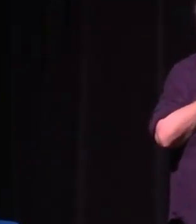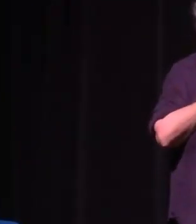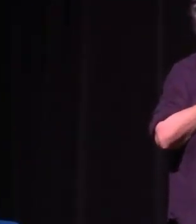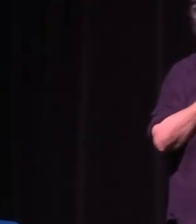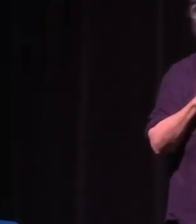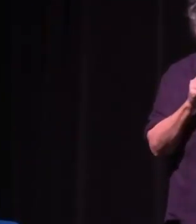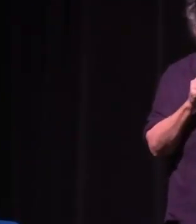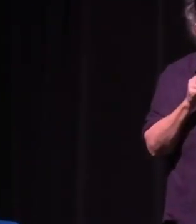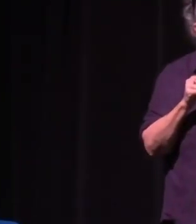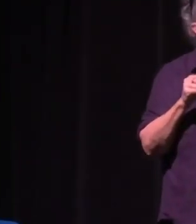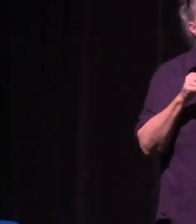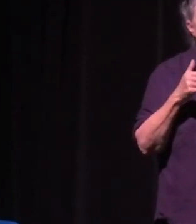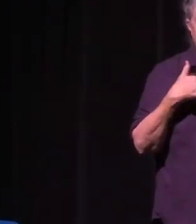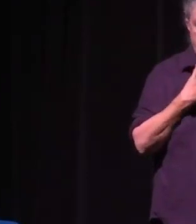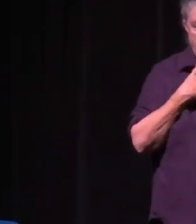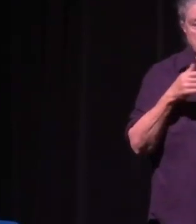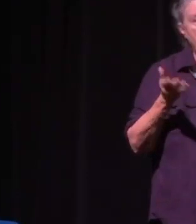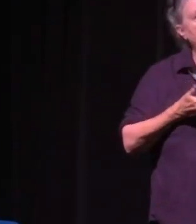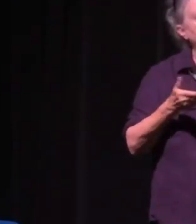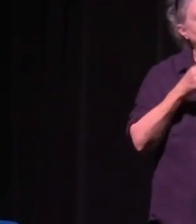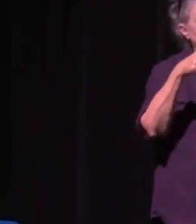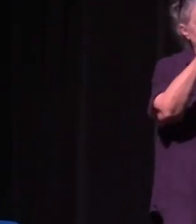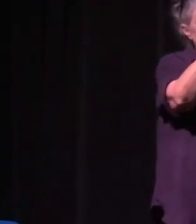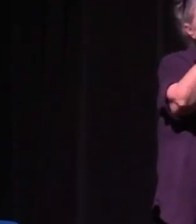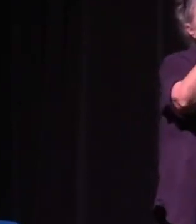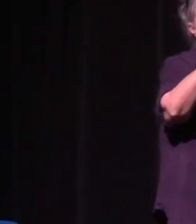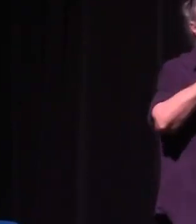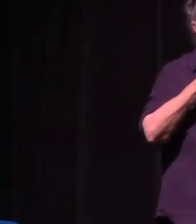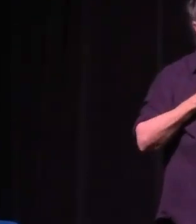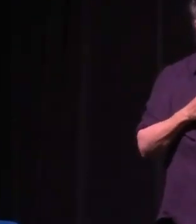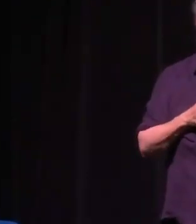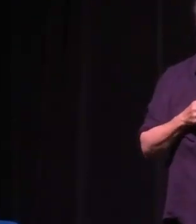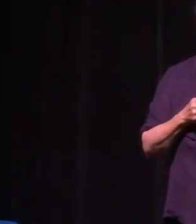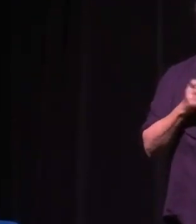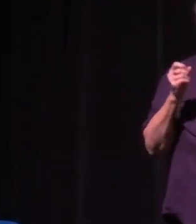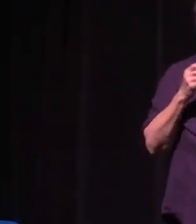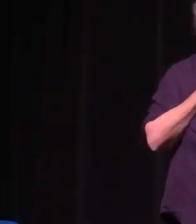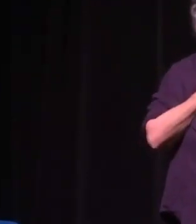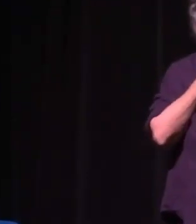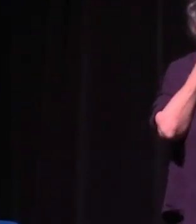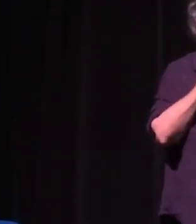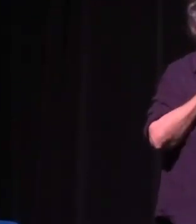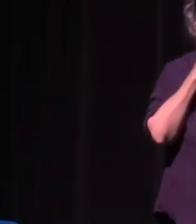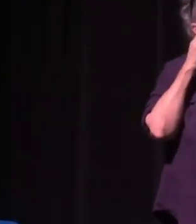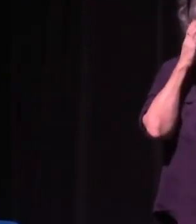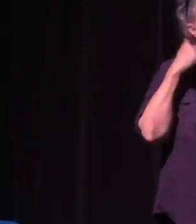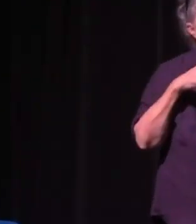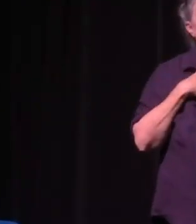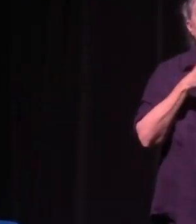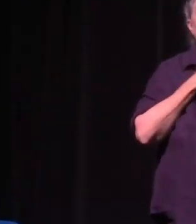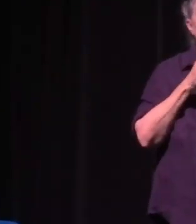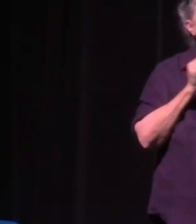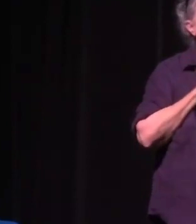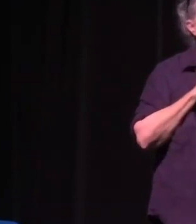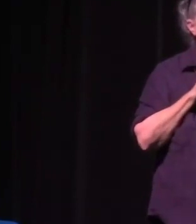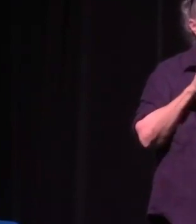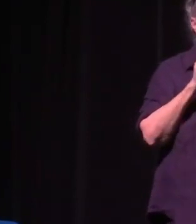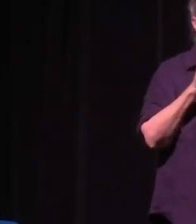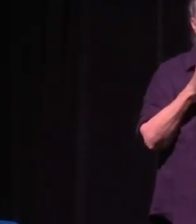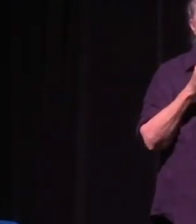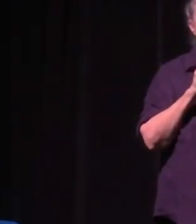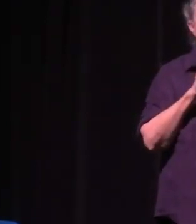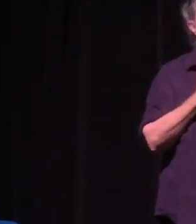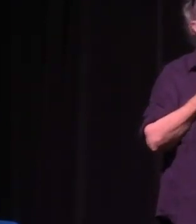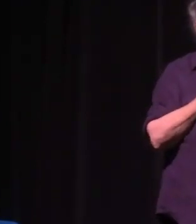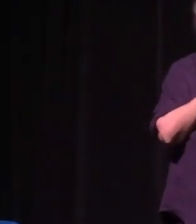pets, and pets are welcome at both of the facilities. So please know that we're partnering as well with agencies